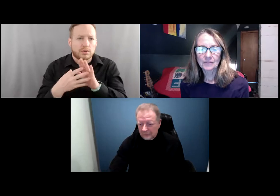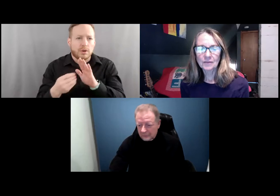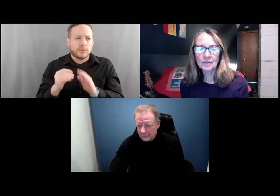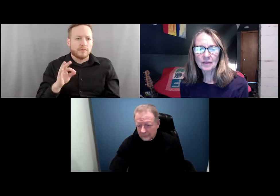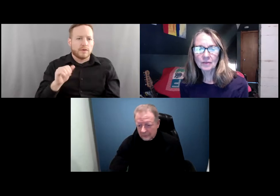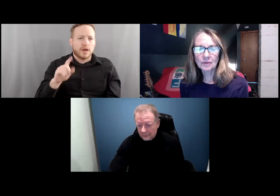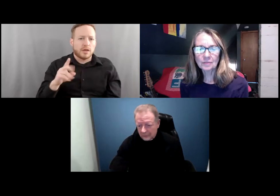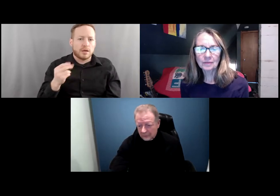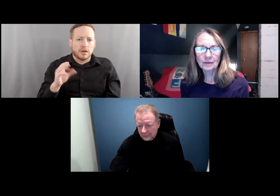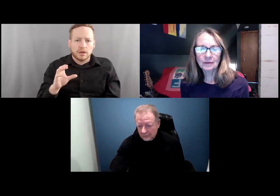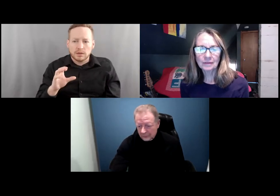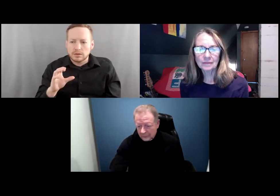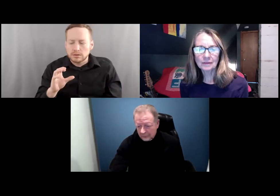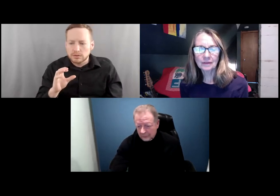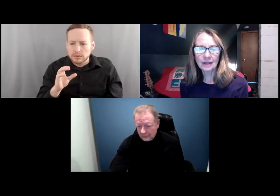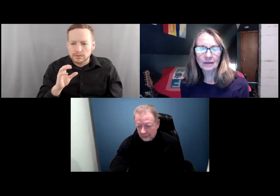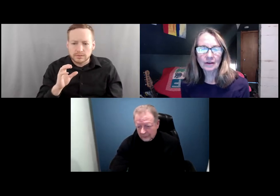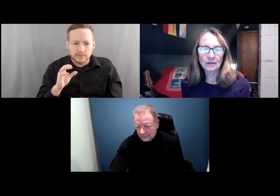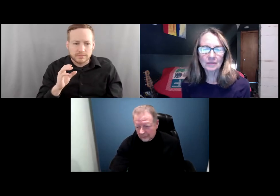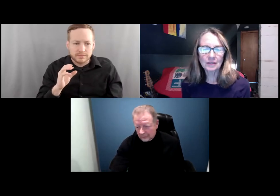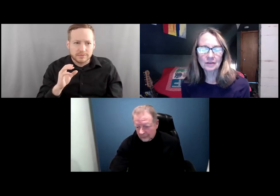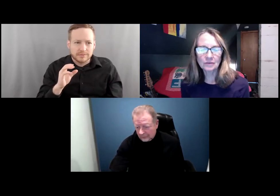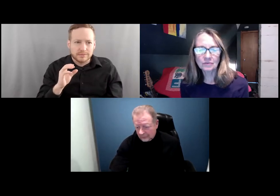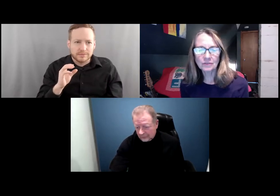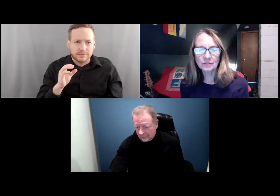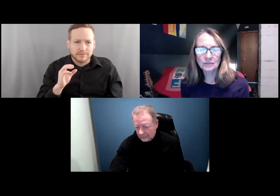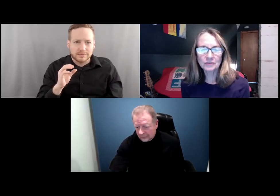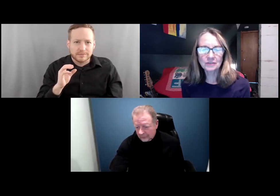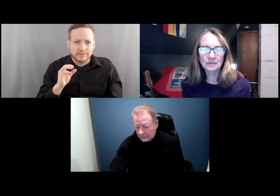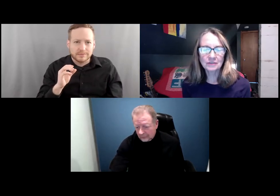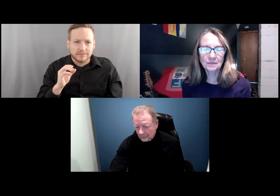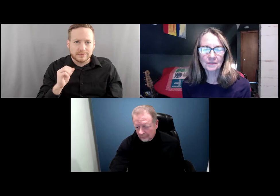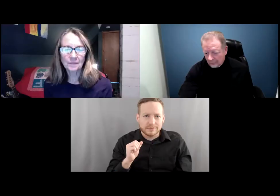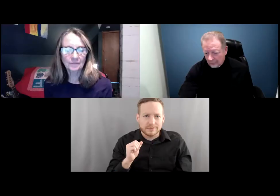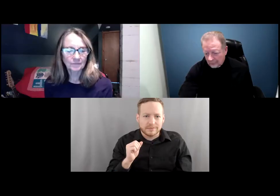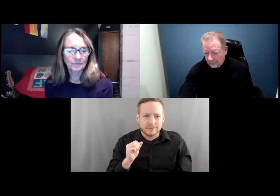Do you have the other one, the ad hoc committee on the referral service?